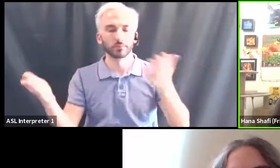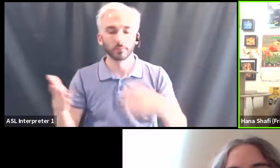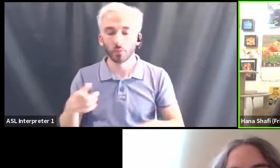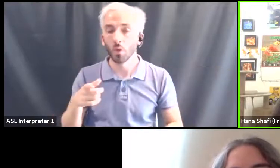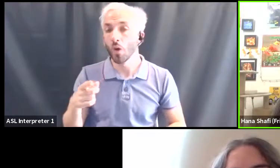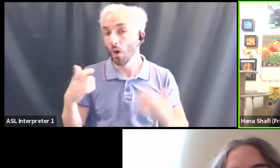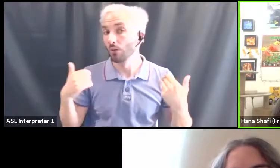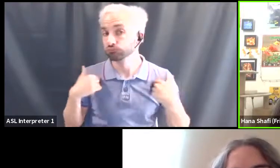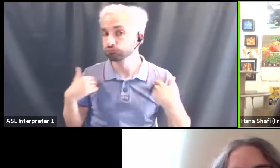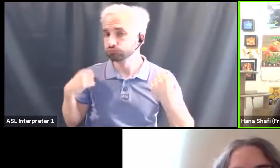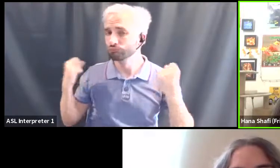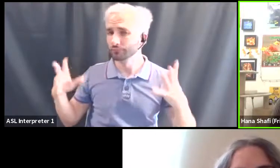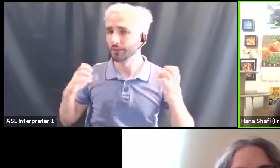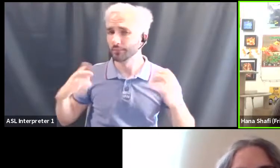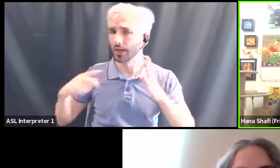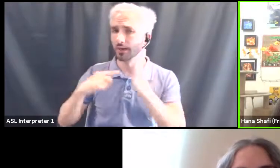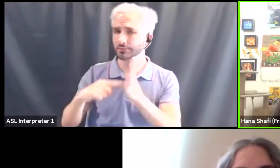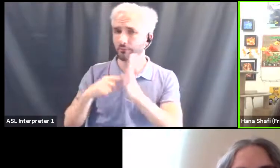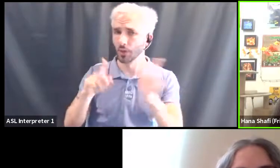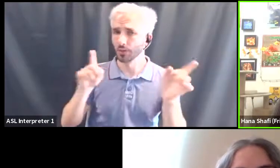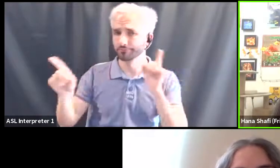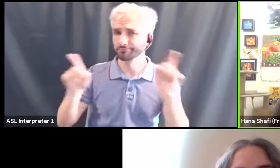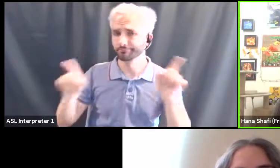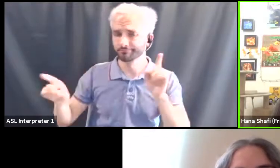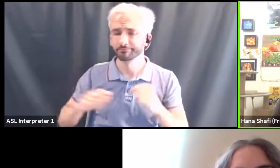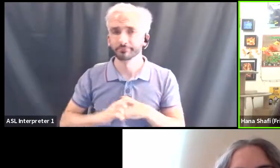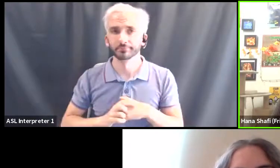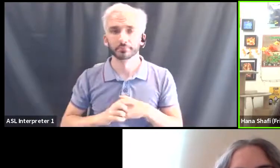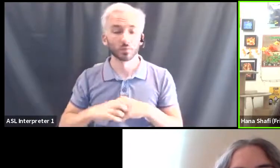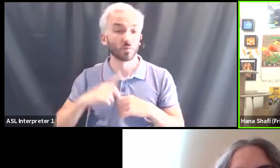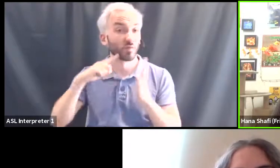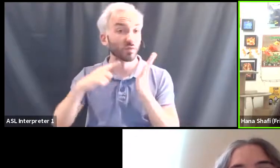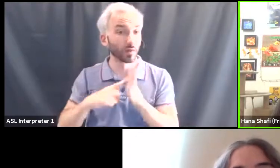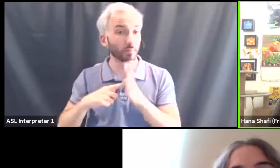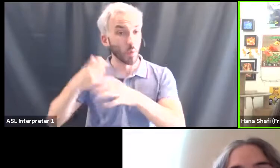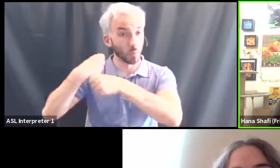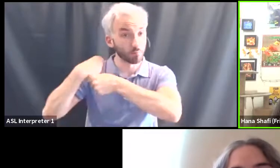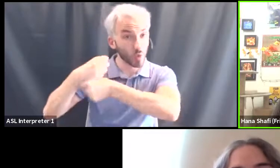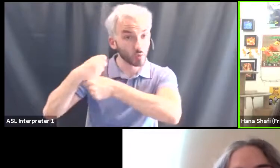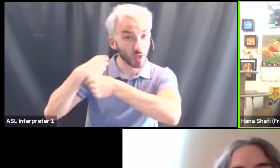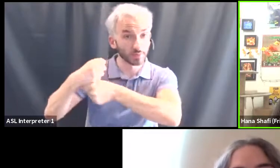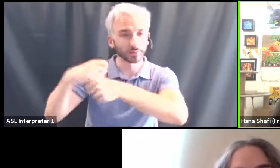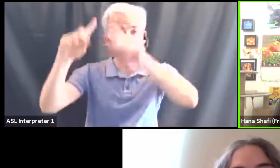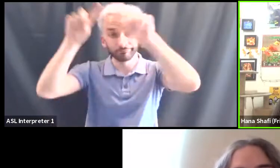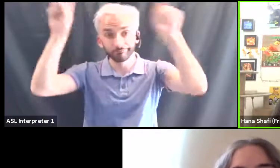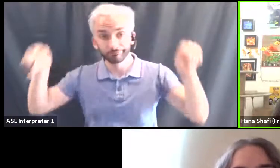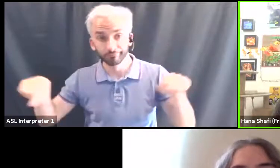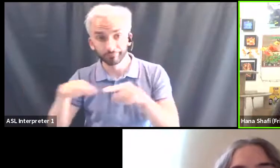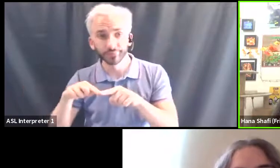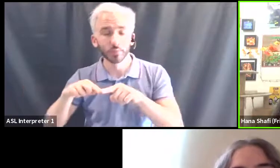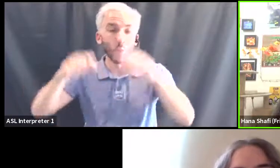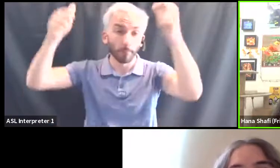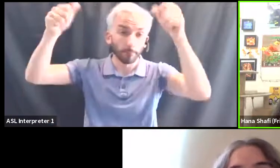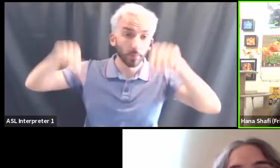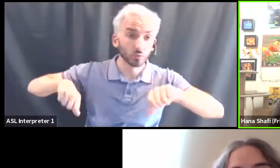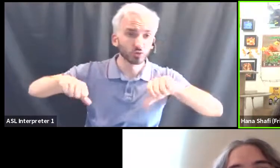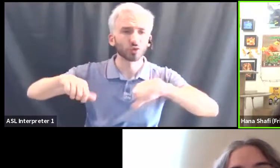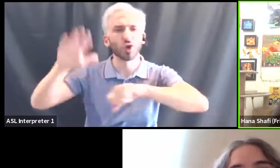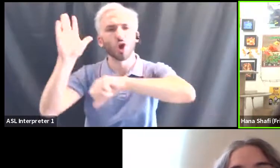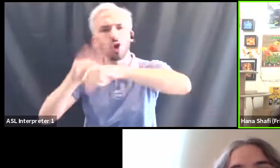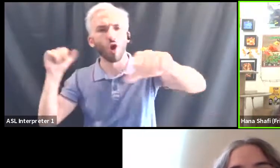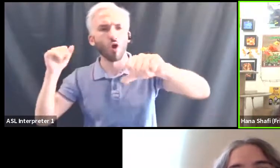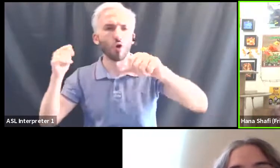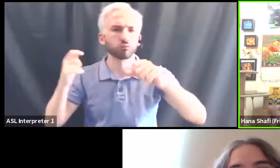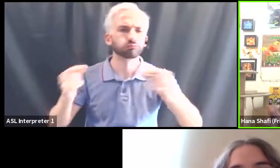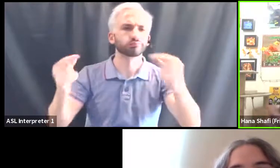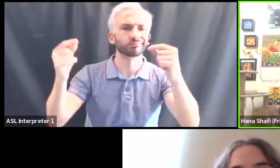activism. The really obvious ones is all the great signs that you see at protests, or the posters that go around with calls to action are the